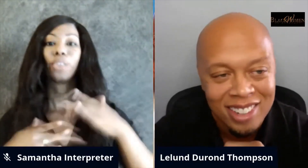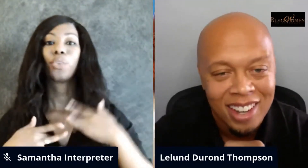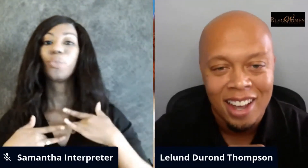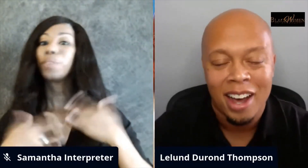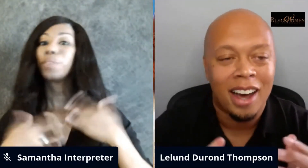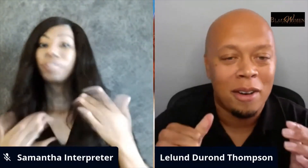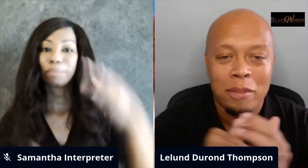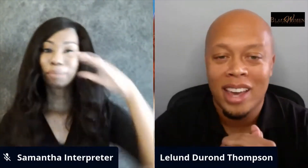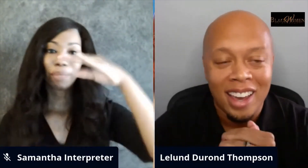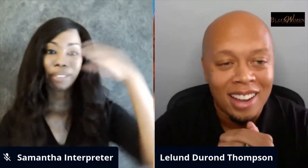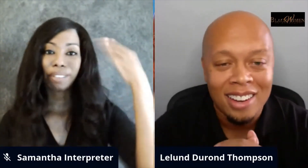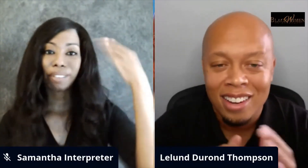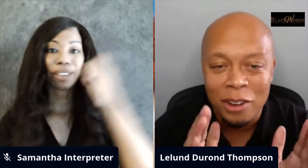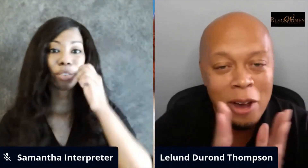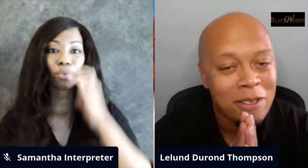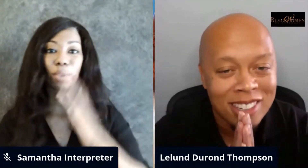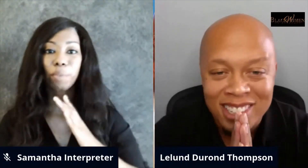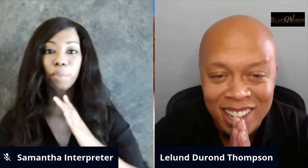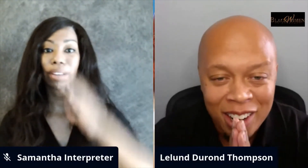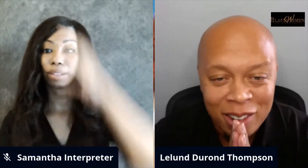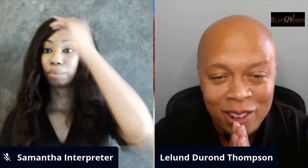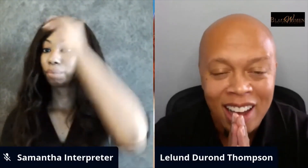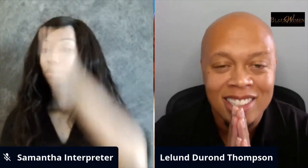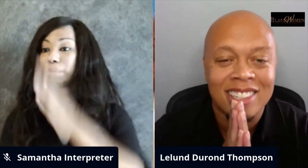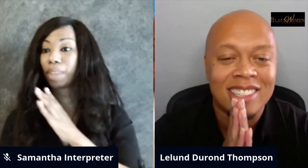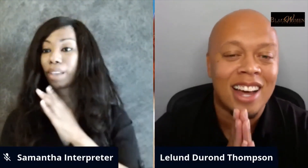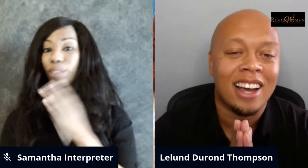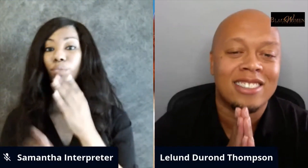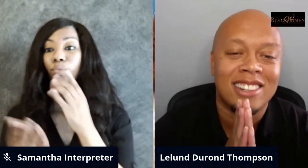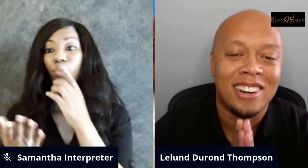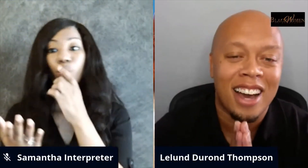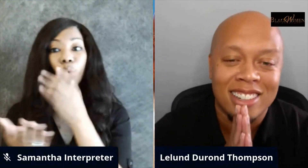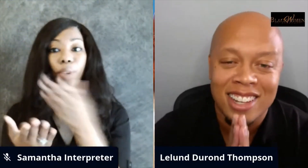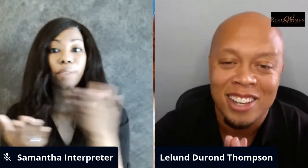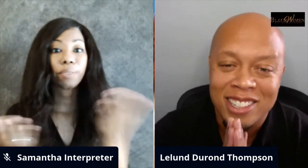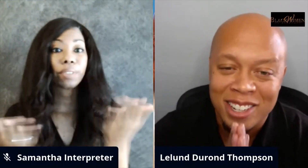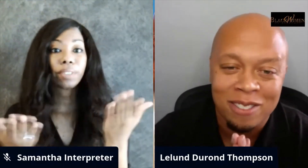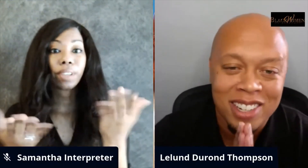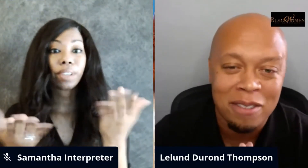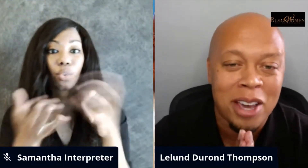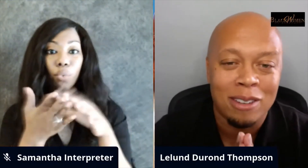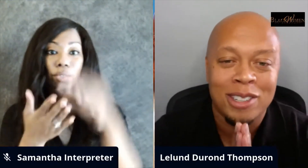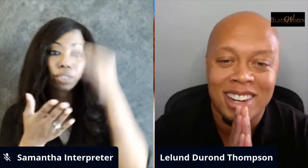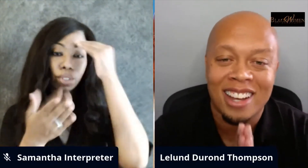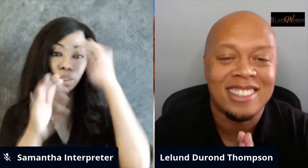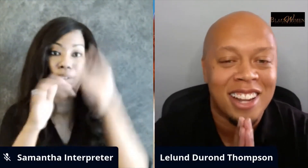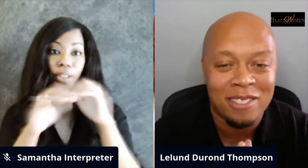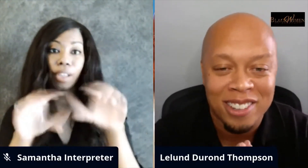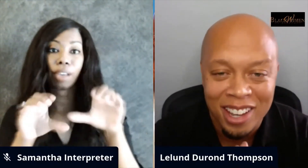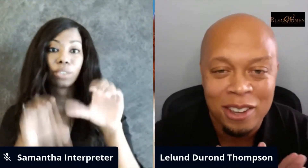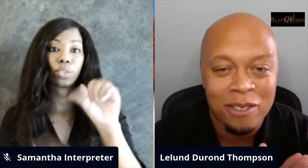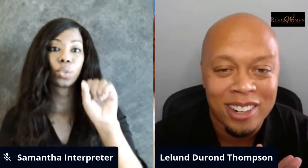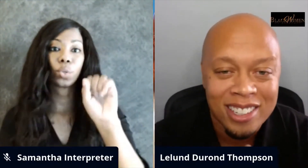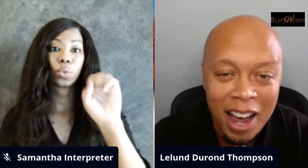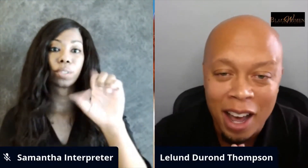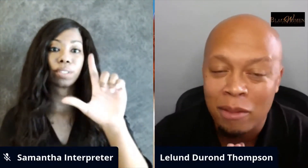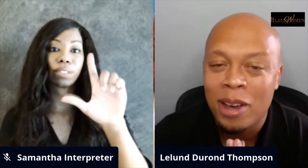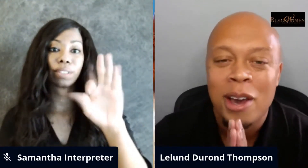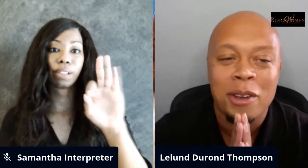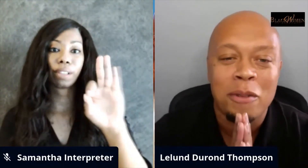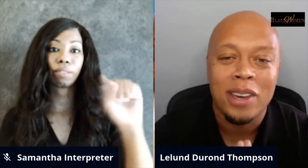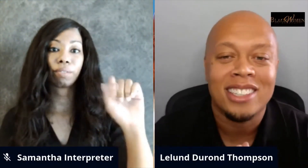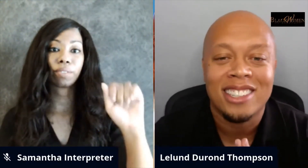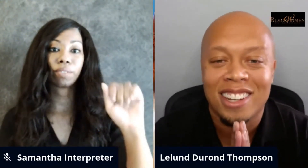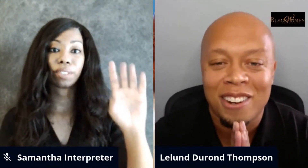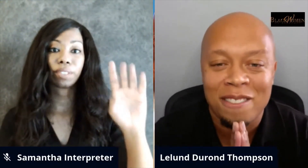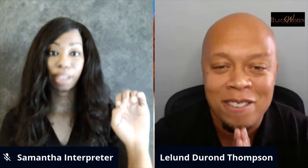women, men, whoever is here who has a desire to learn how to take your self-tape game to the next level? Thank you for your time,